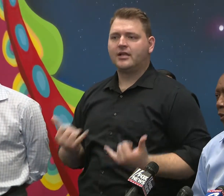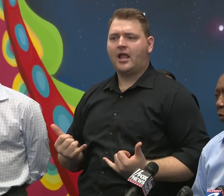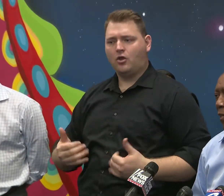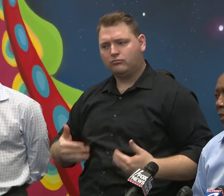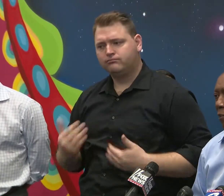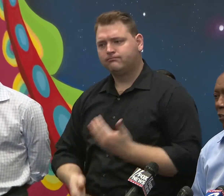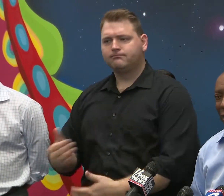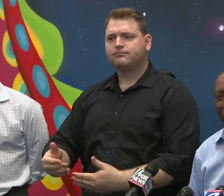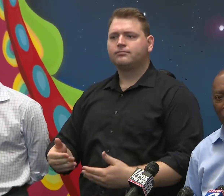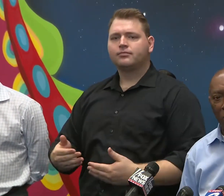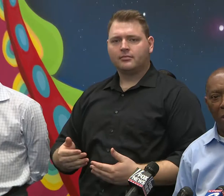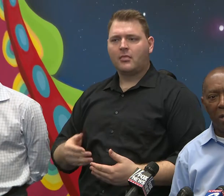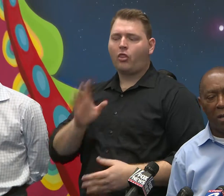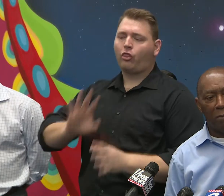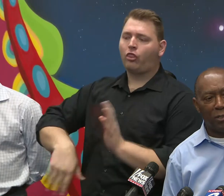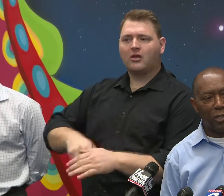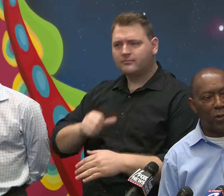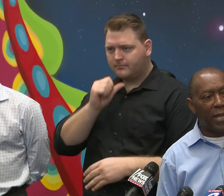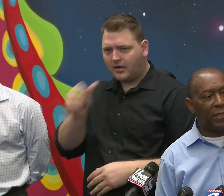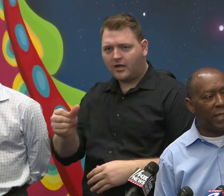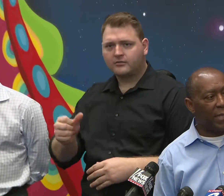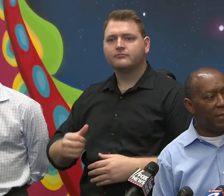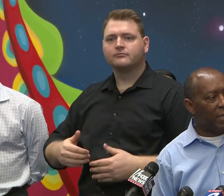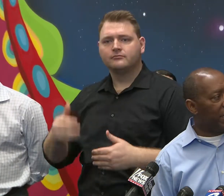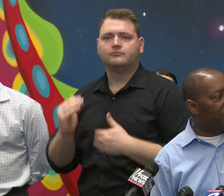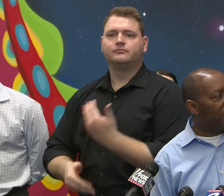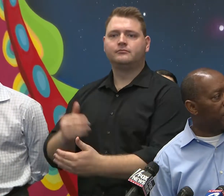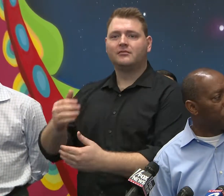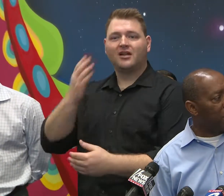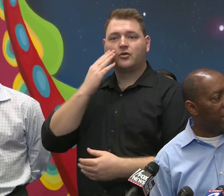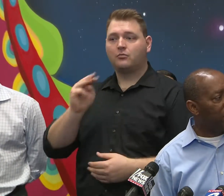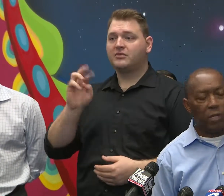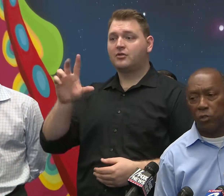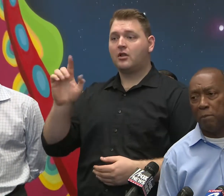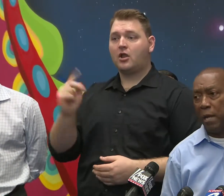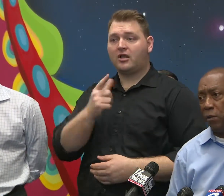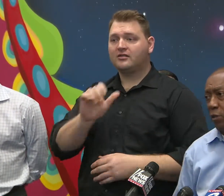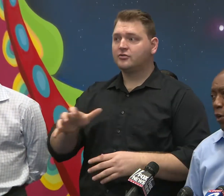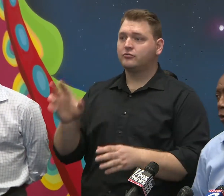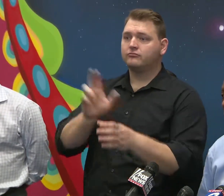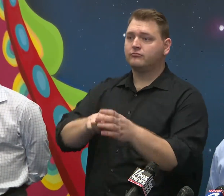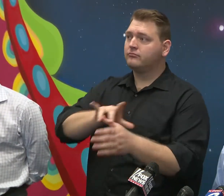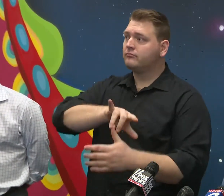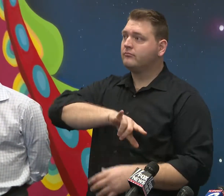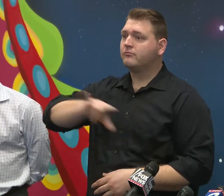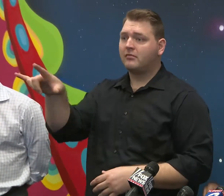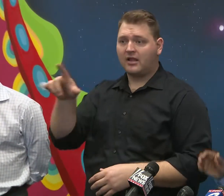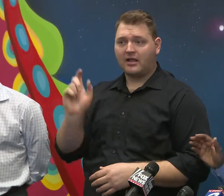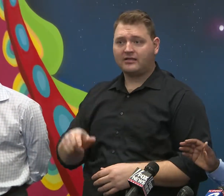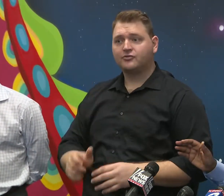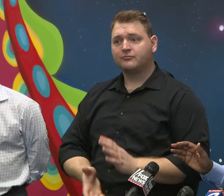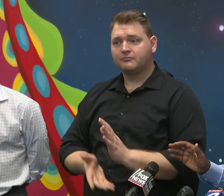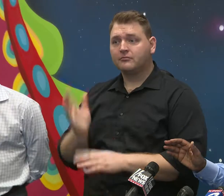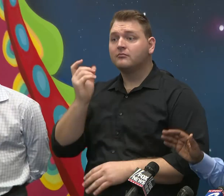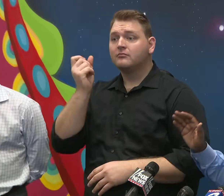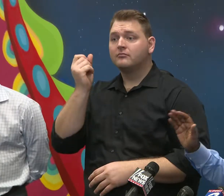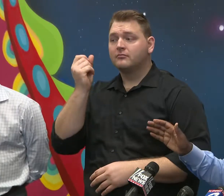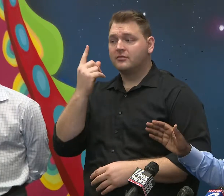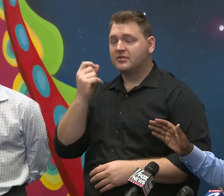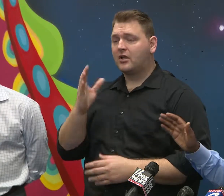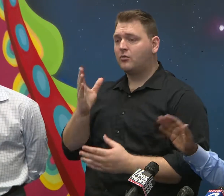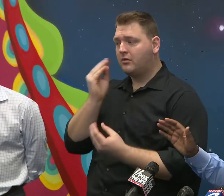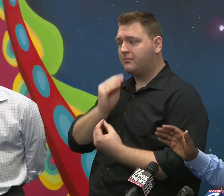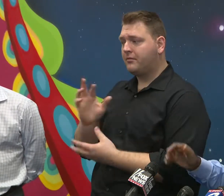to operate with a great deal of urgency. I know Mr. Long has to leave and catch a plane, so I'm not going to hold him. I do want to acknowledge